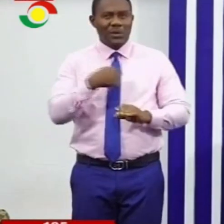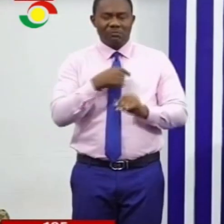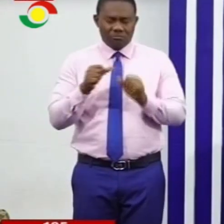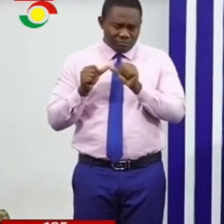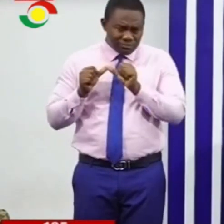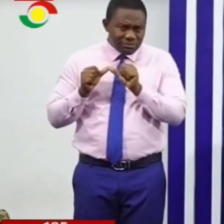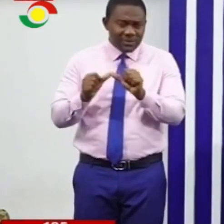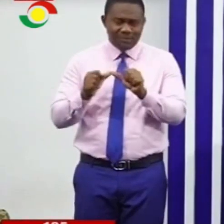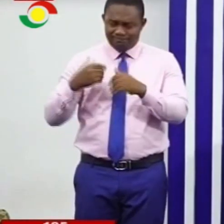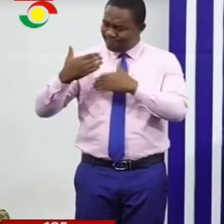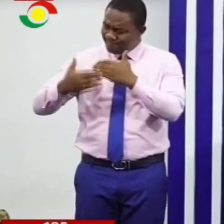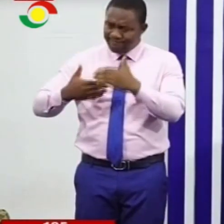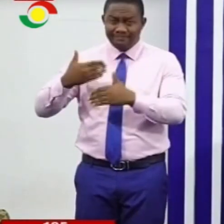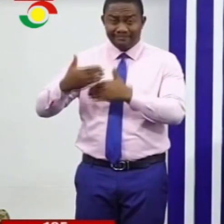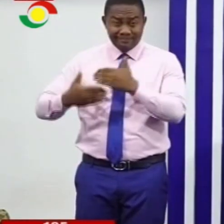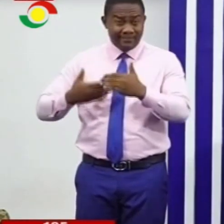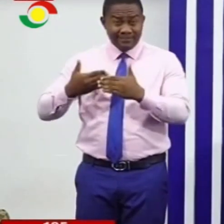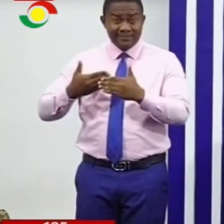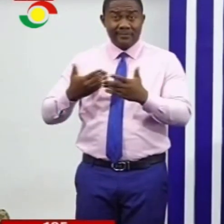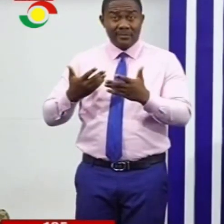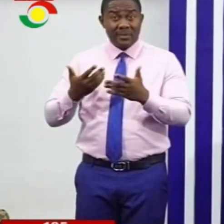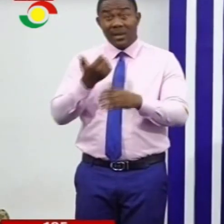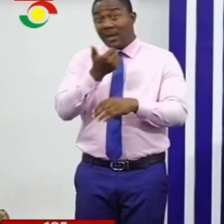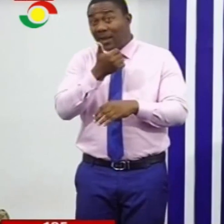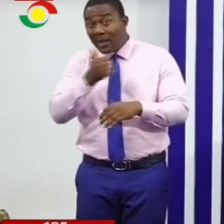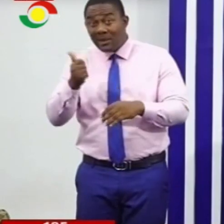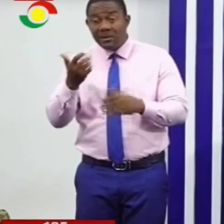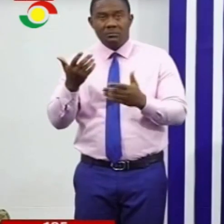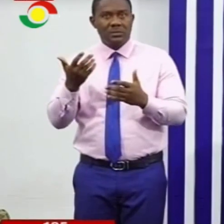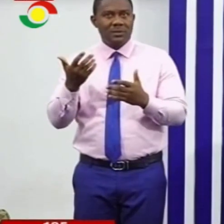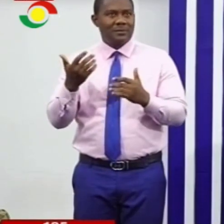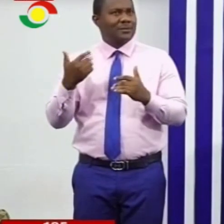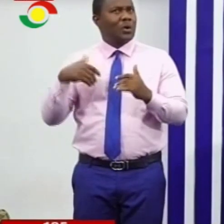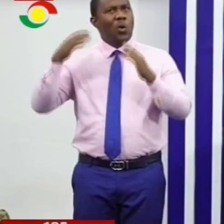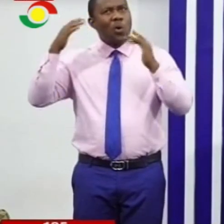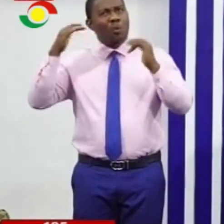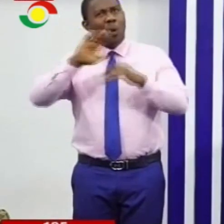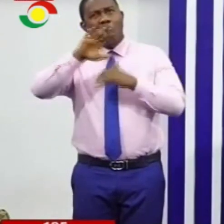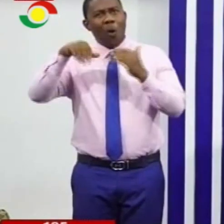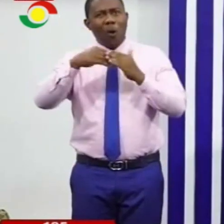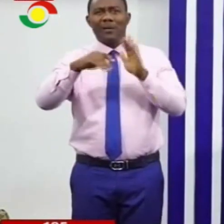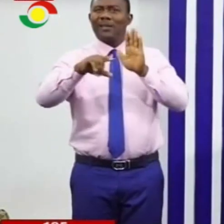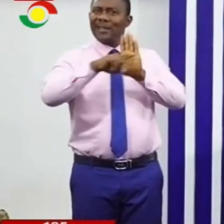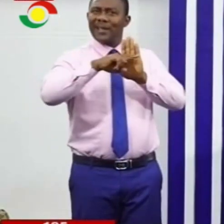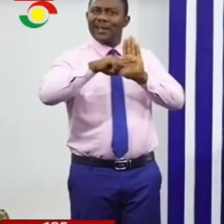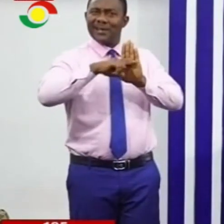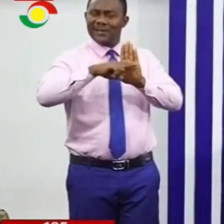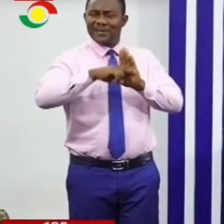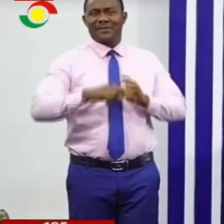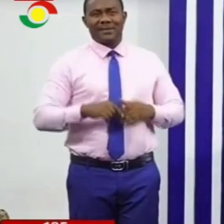We are continuing this process, and we hope that everybody will test negative.